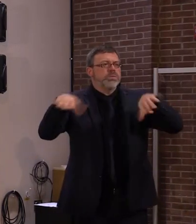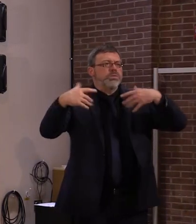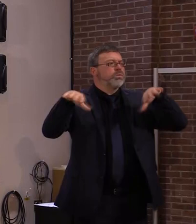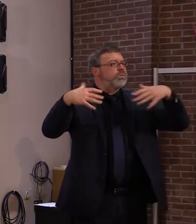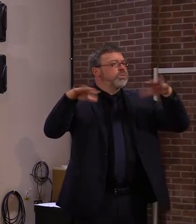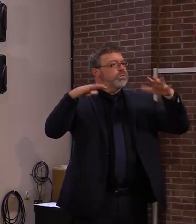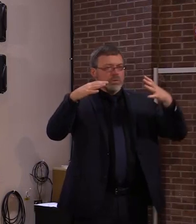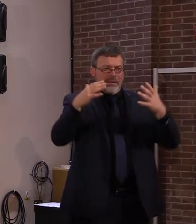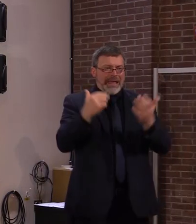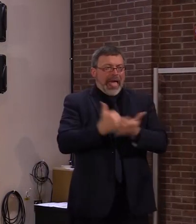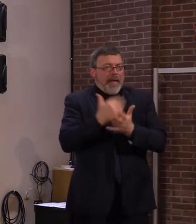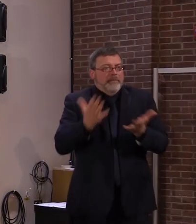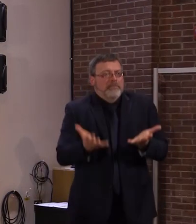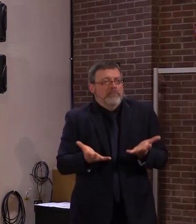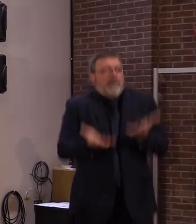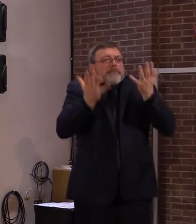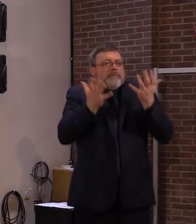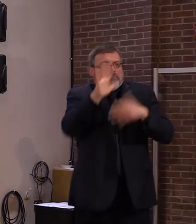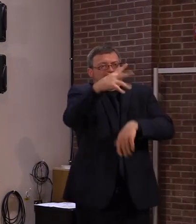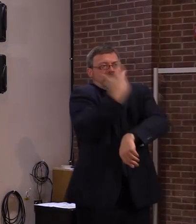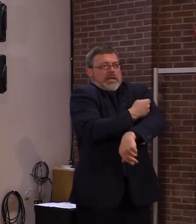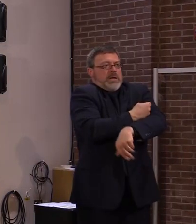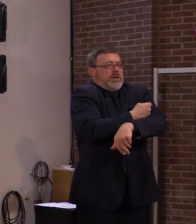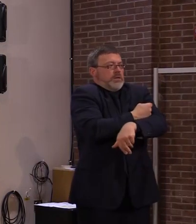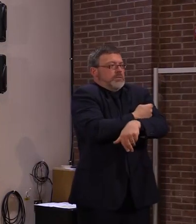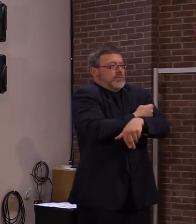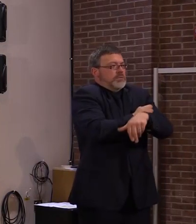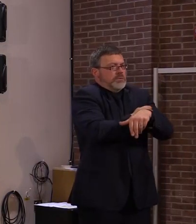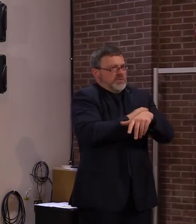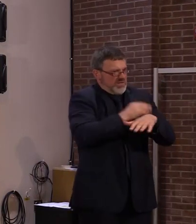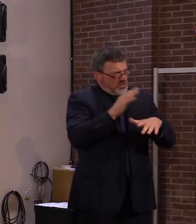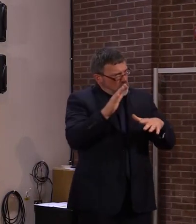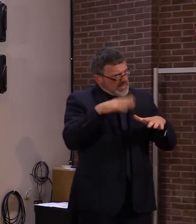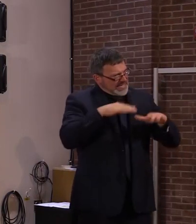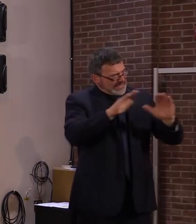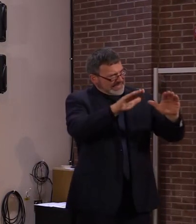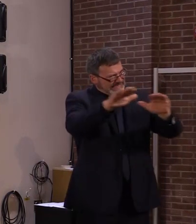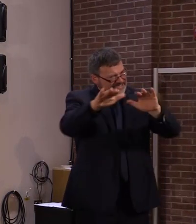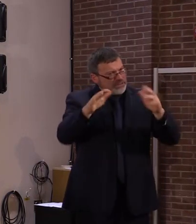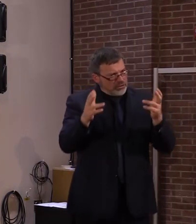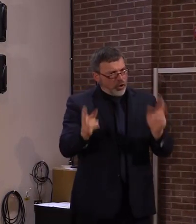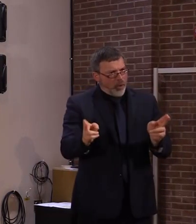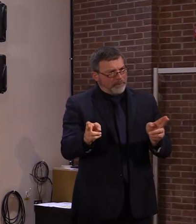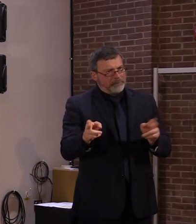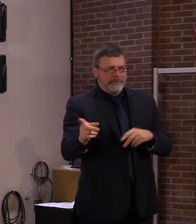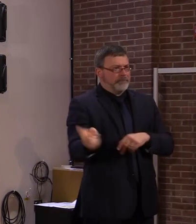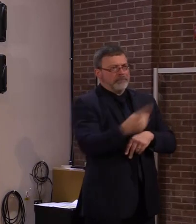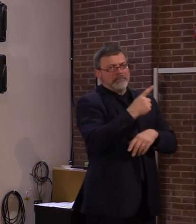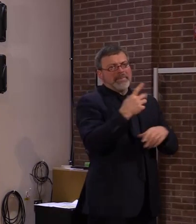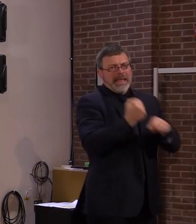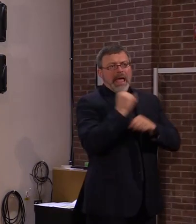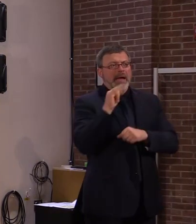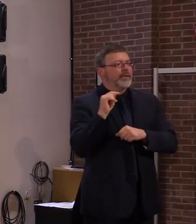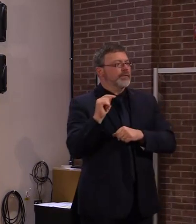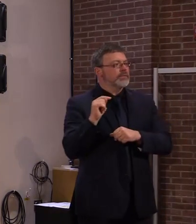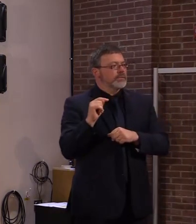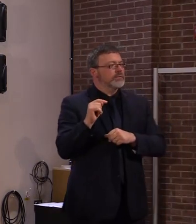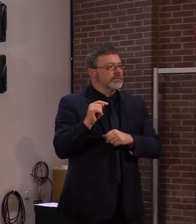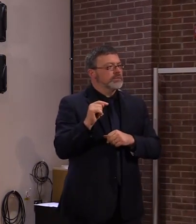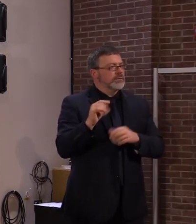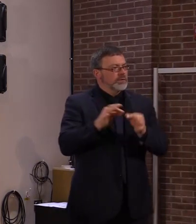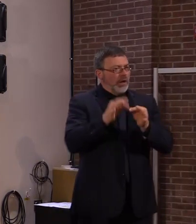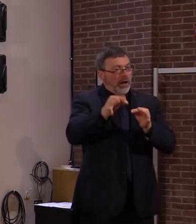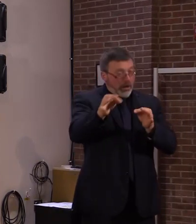get yours and be ready for the holidays. Remember to get your flu shot as well. Stay home if you're